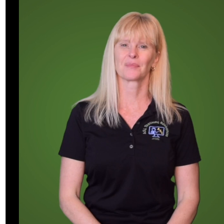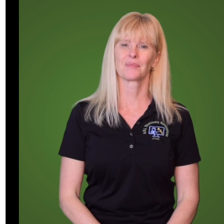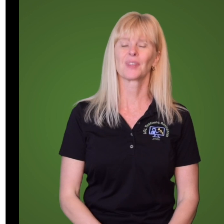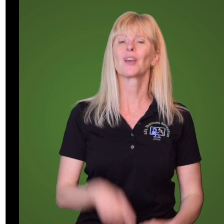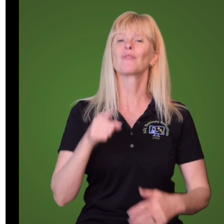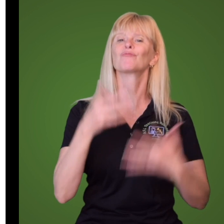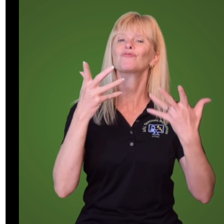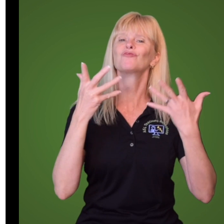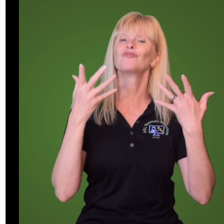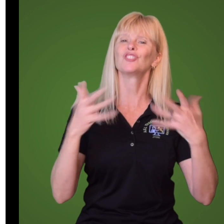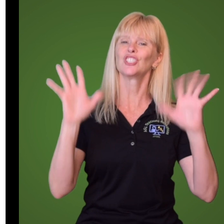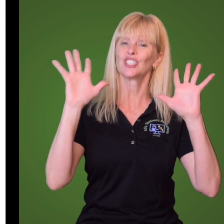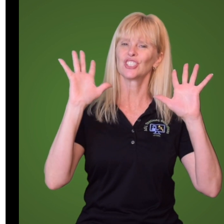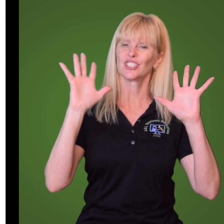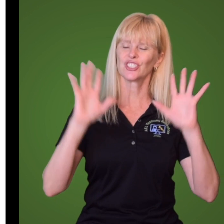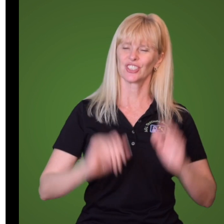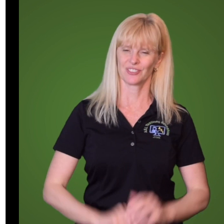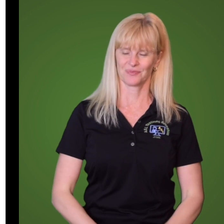The end.